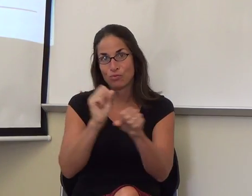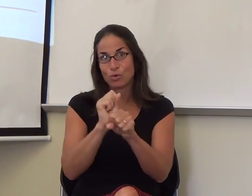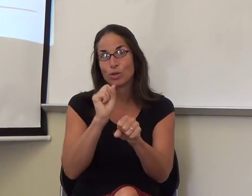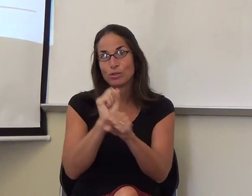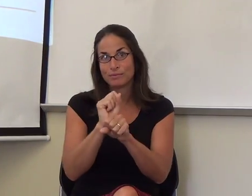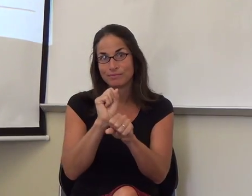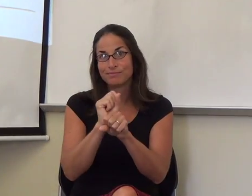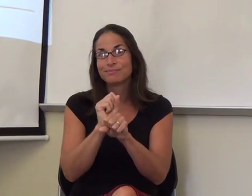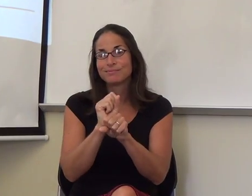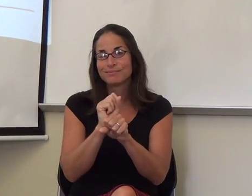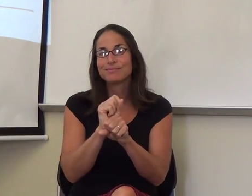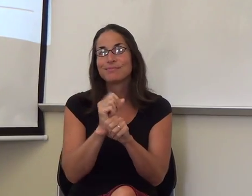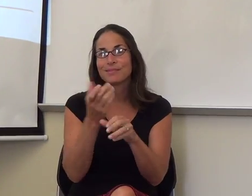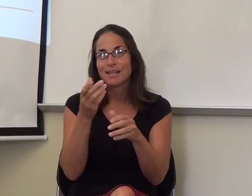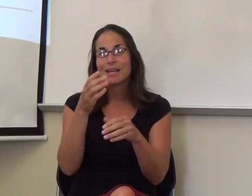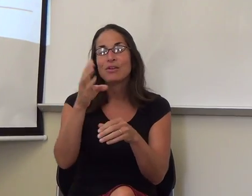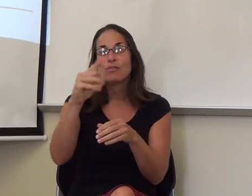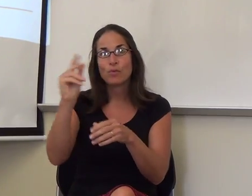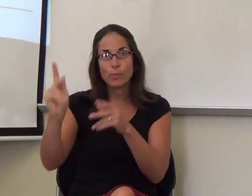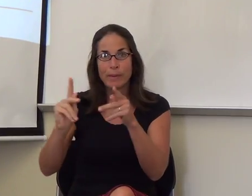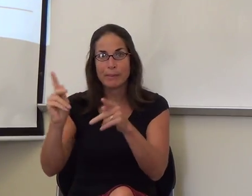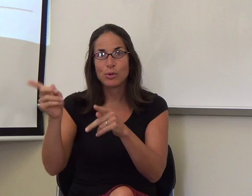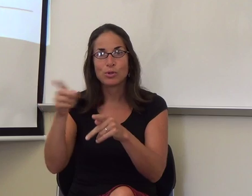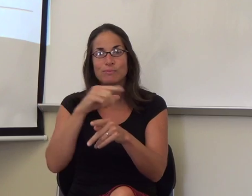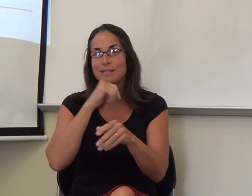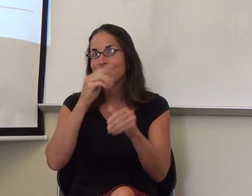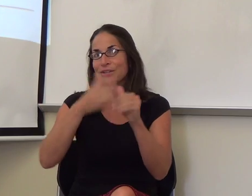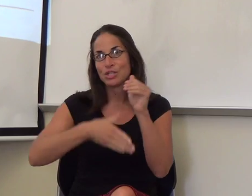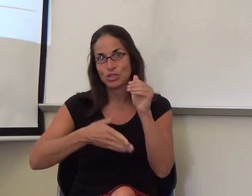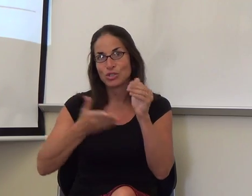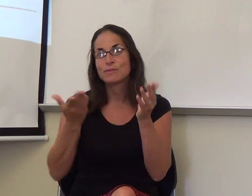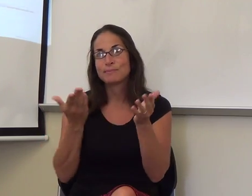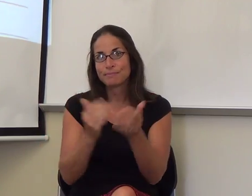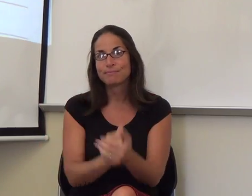And obviously some people didn't finish it, okay?